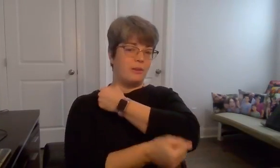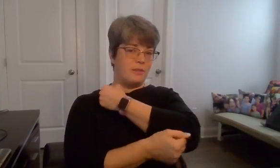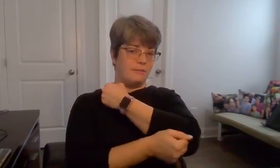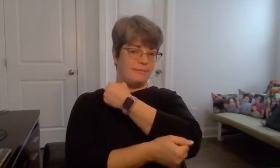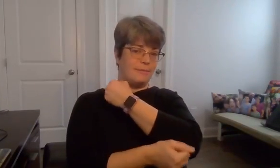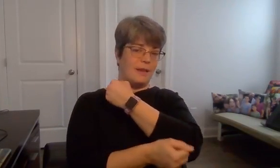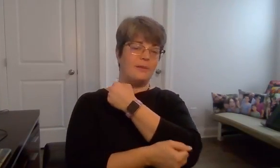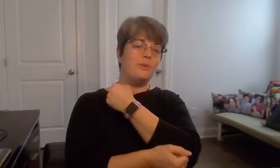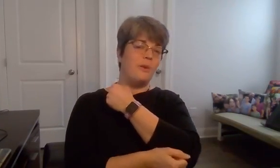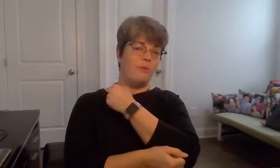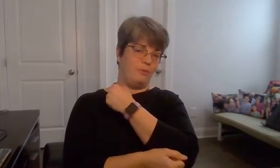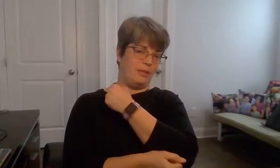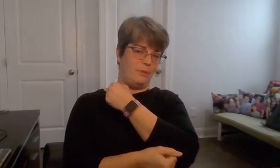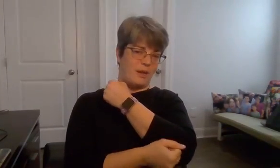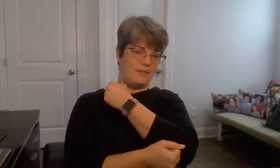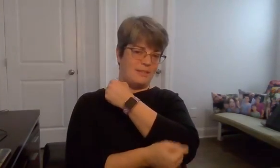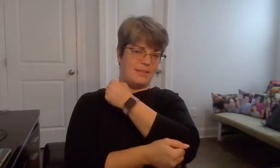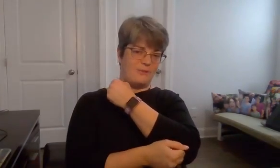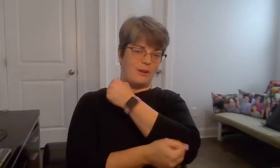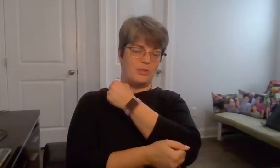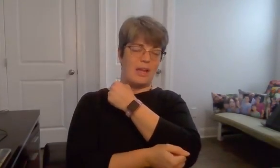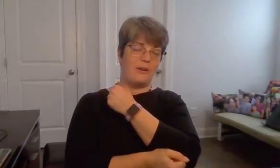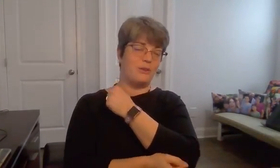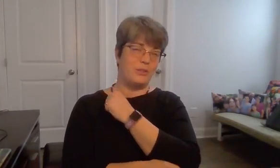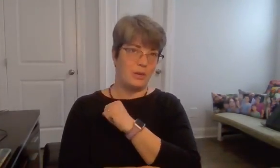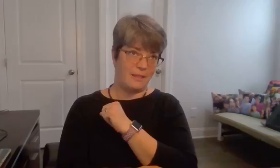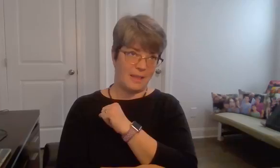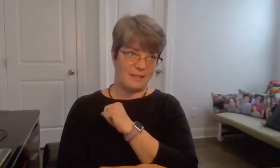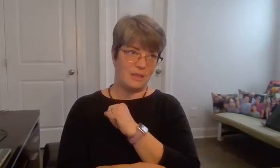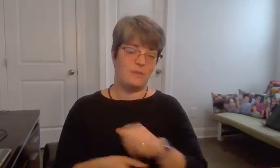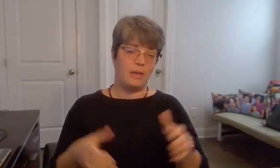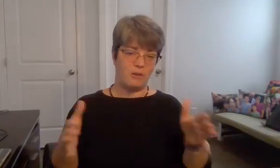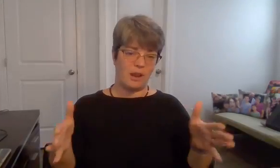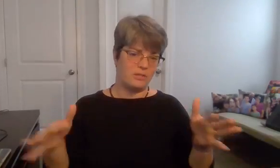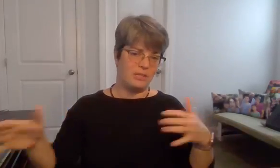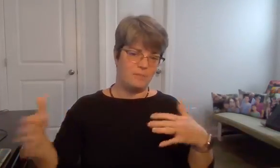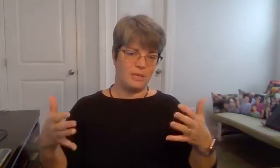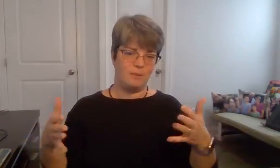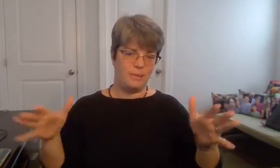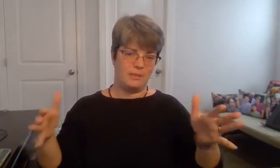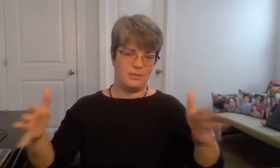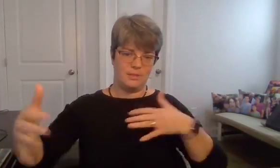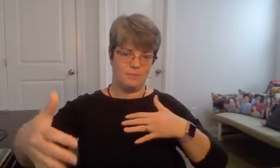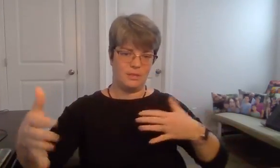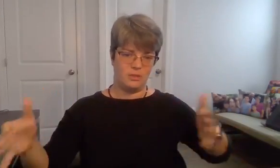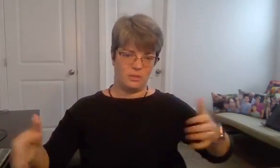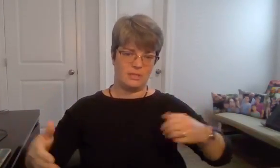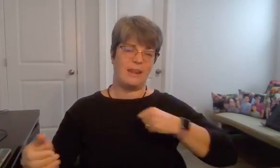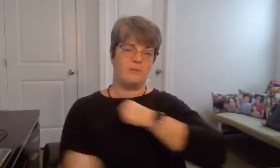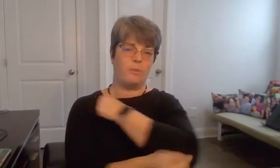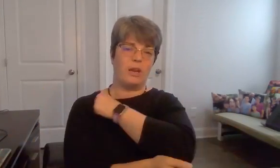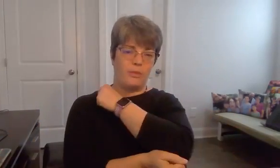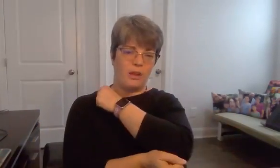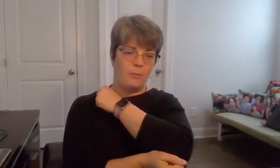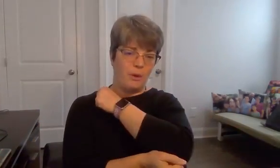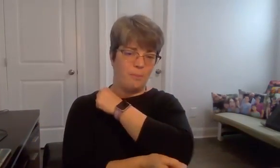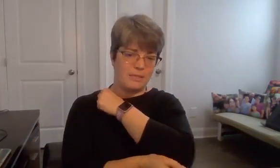crackers. I don't know really why this is a sign for crackers. I heard a story that they used to bake crackers in these big pieces, big chunks, and they'd have to break them on their elbow to bust them